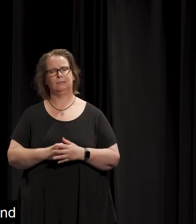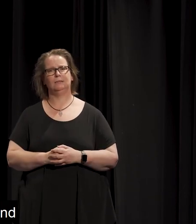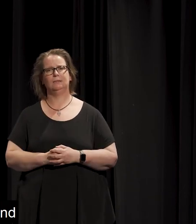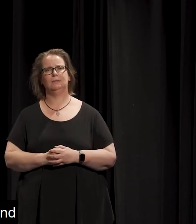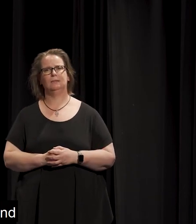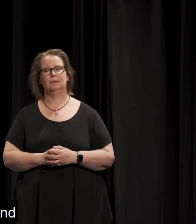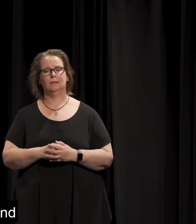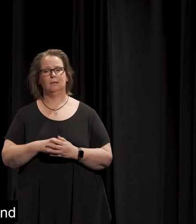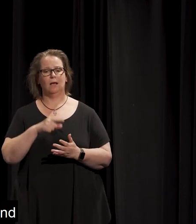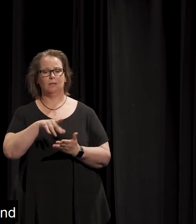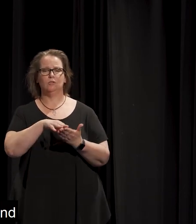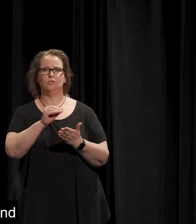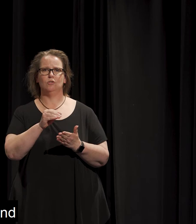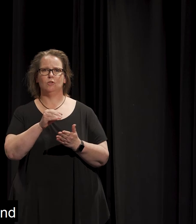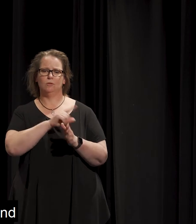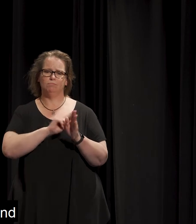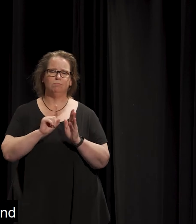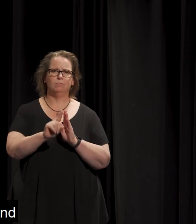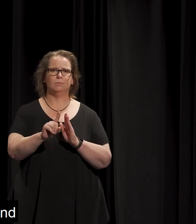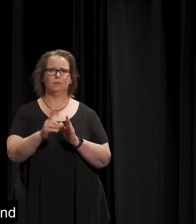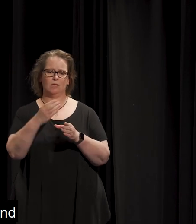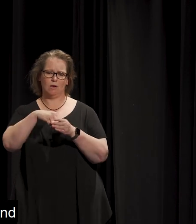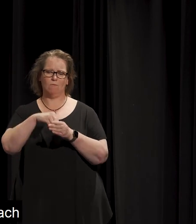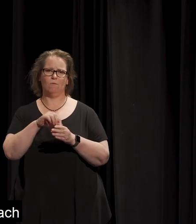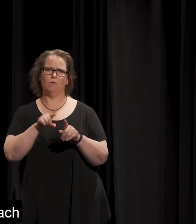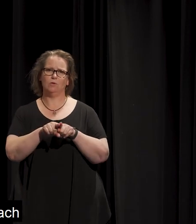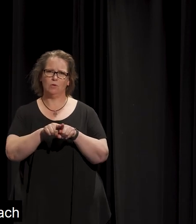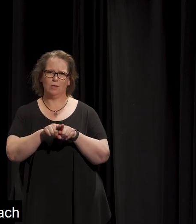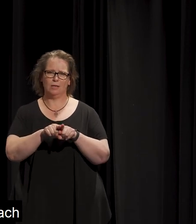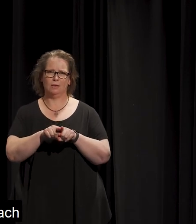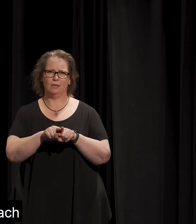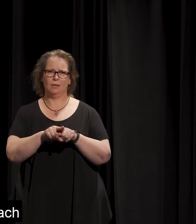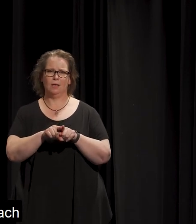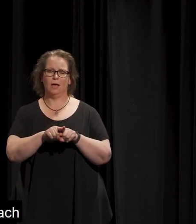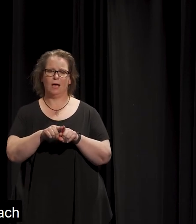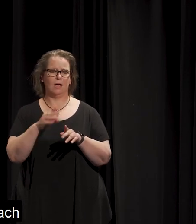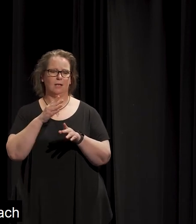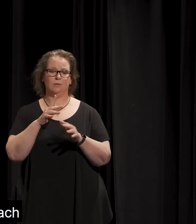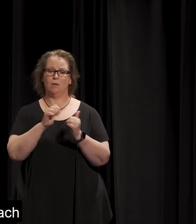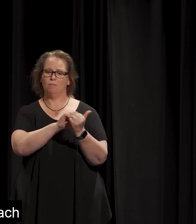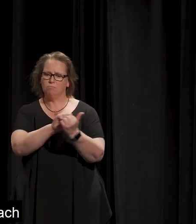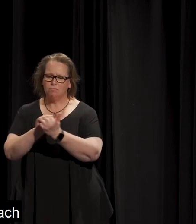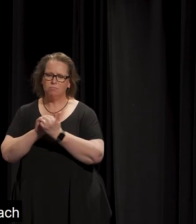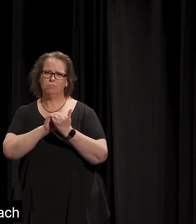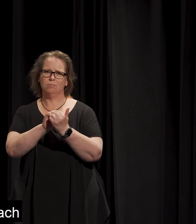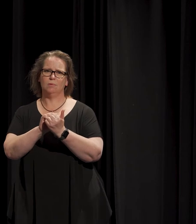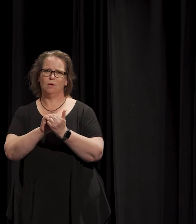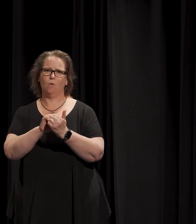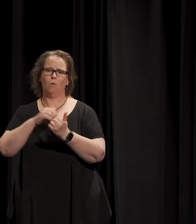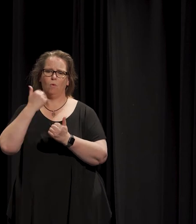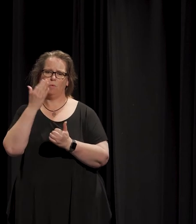The recipient is proactive and engaged in his learning and works well with others to reach the best possible